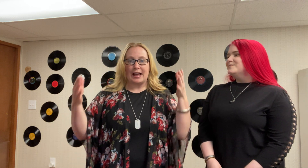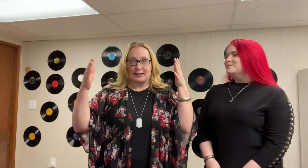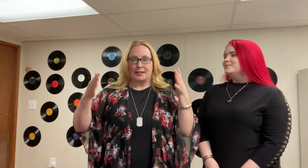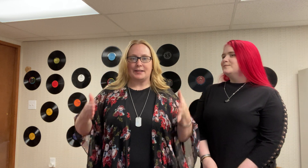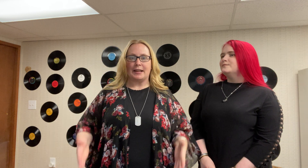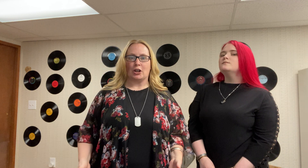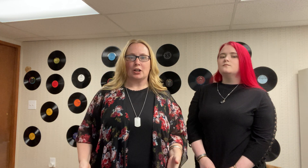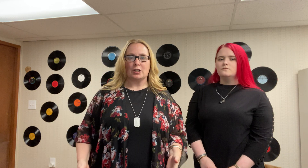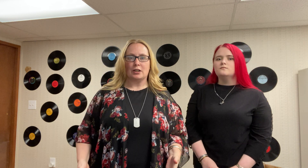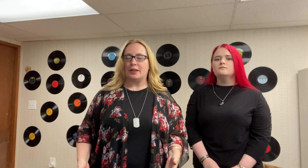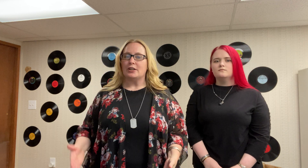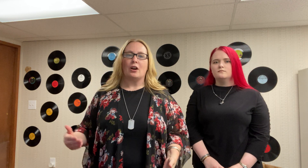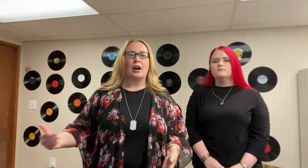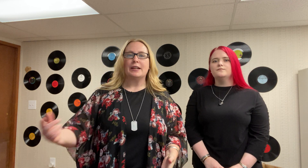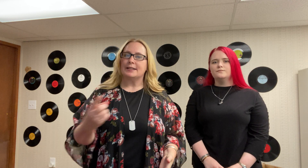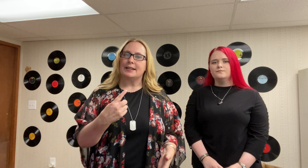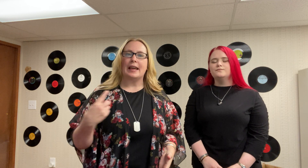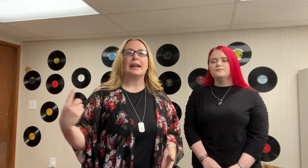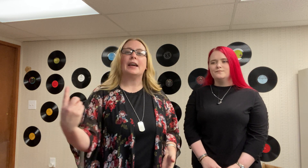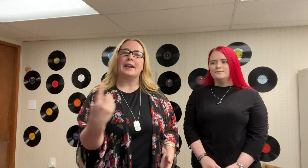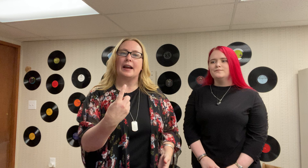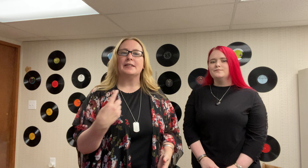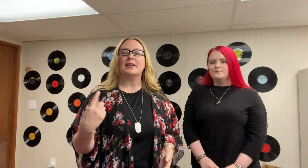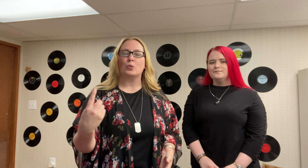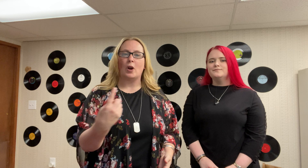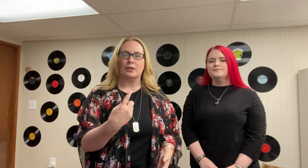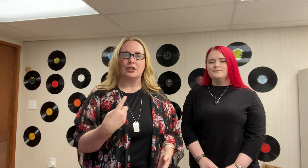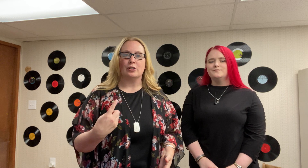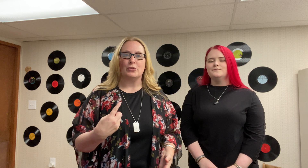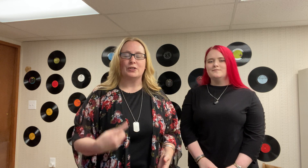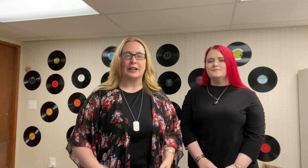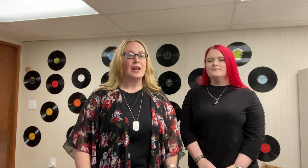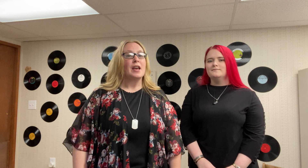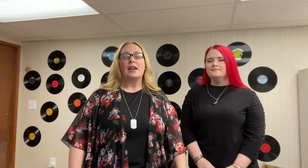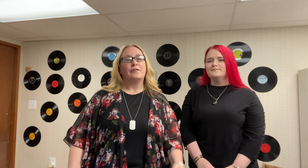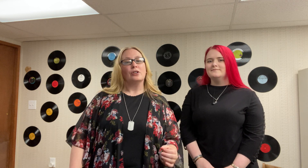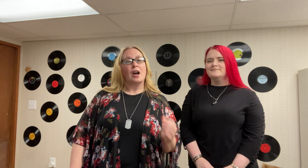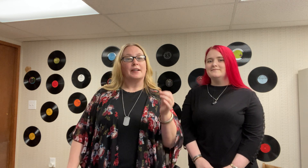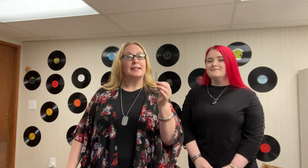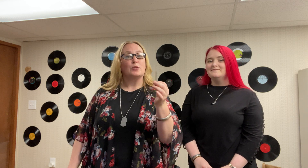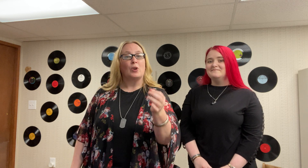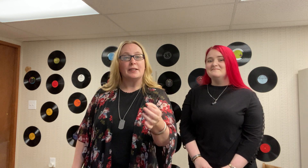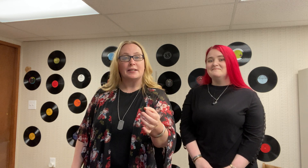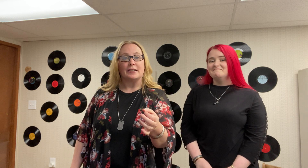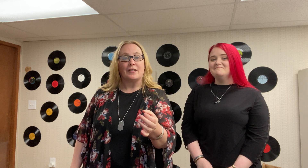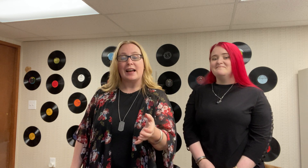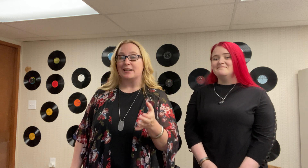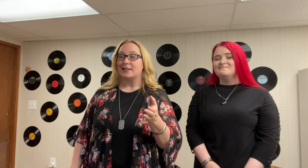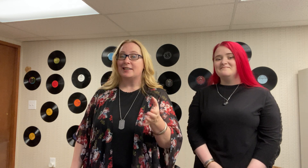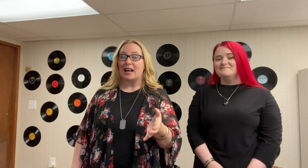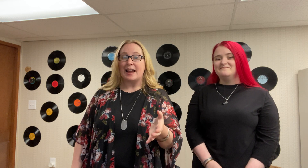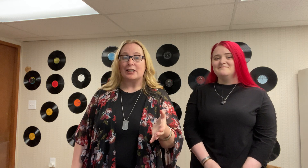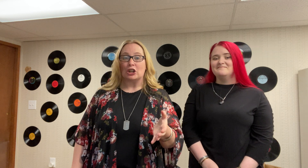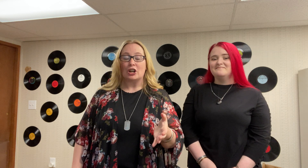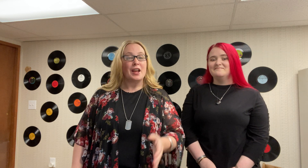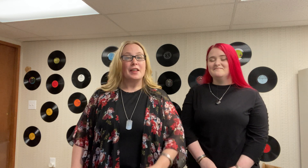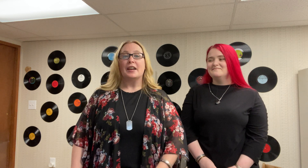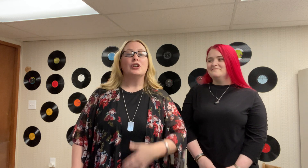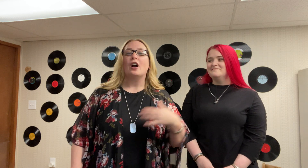a singer, then your audience can't connect as well to your music. If you're not expressive as a signer, then your